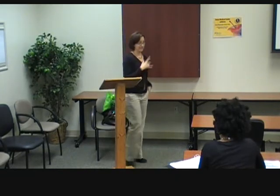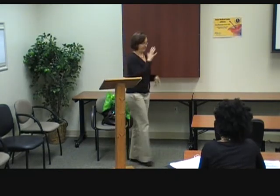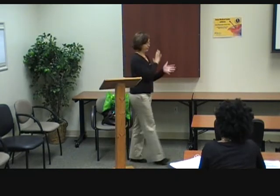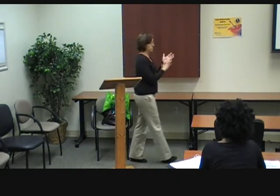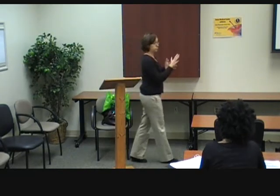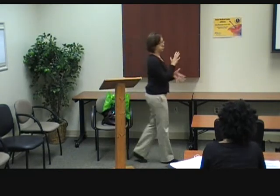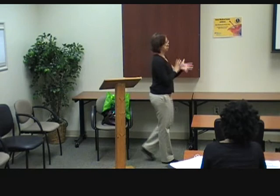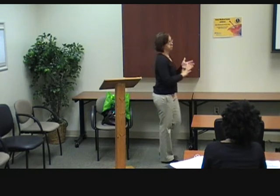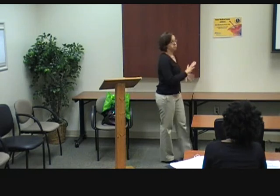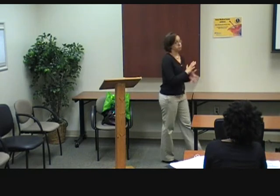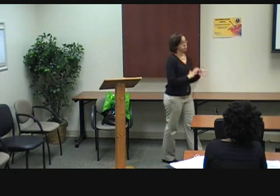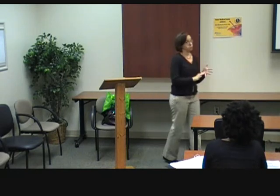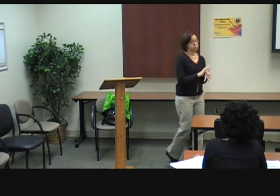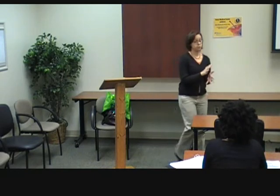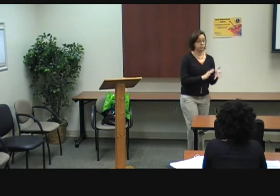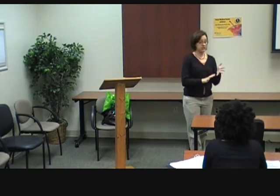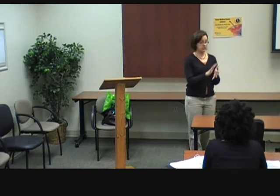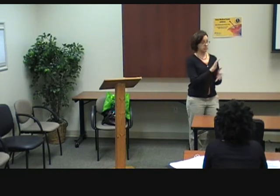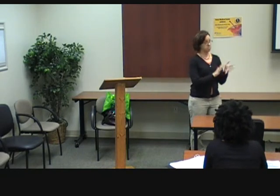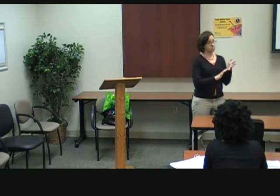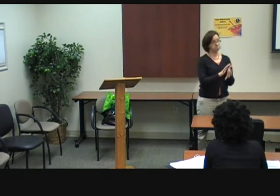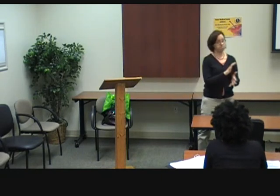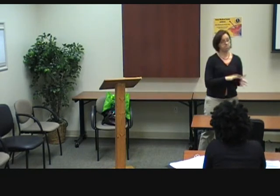mix. mix.